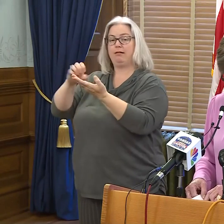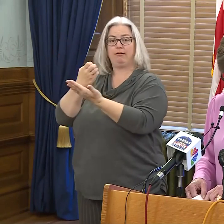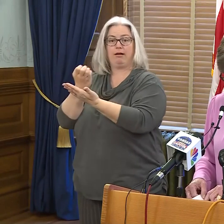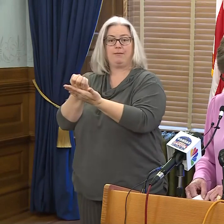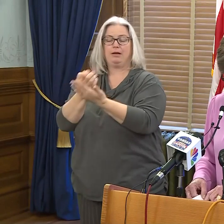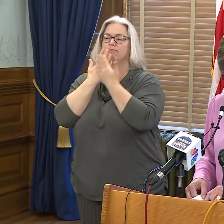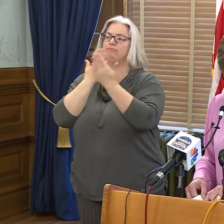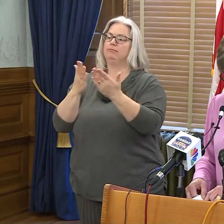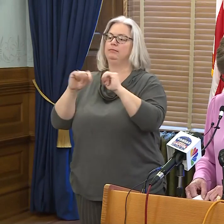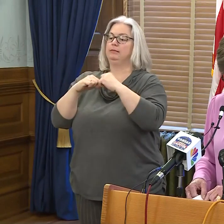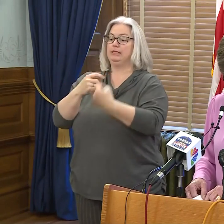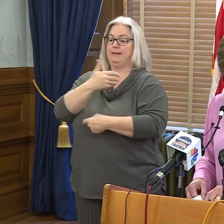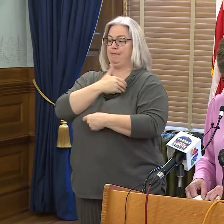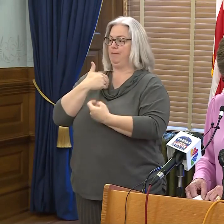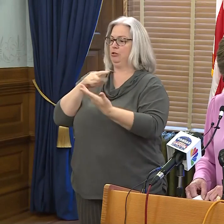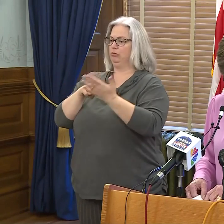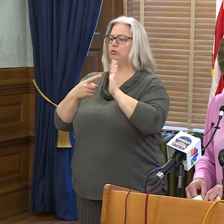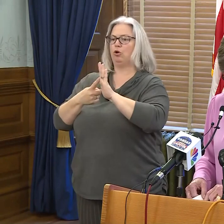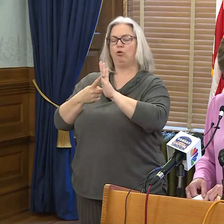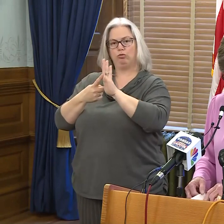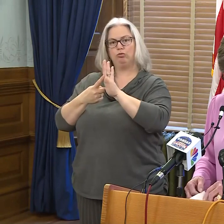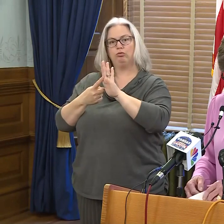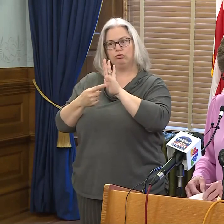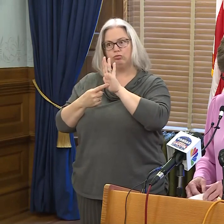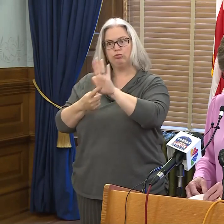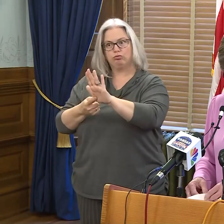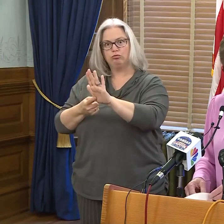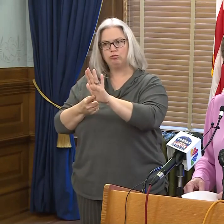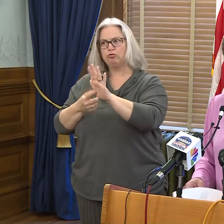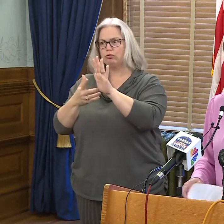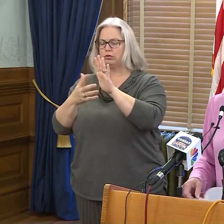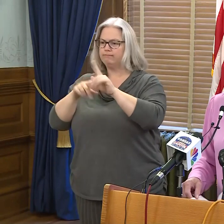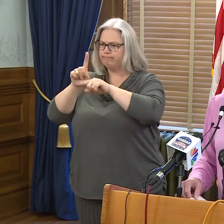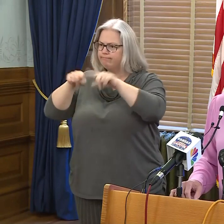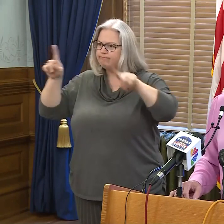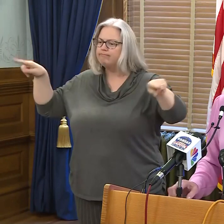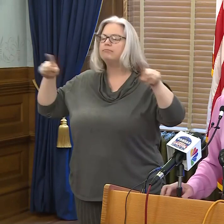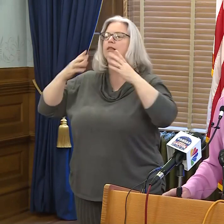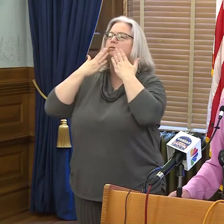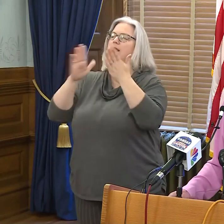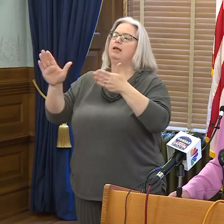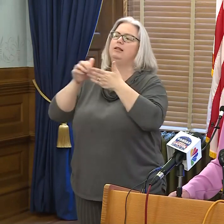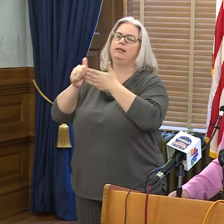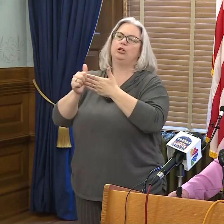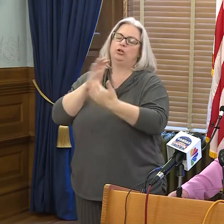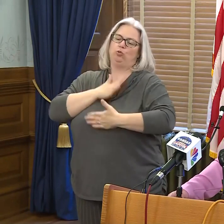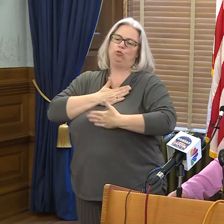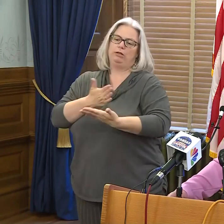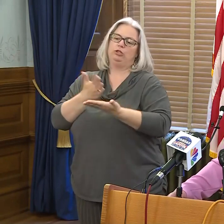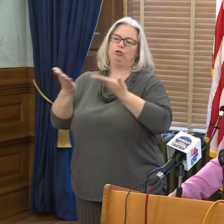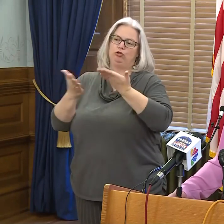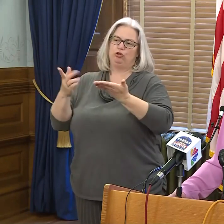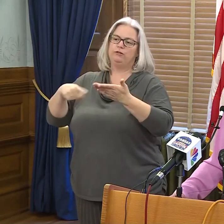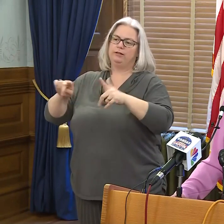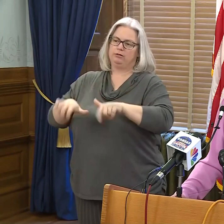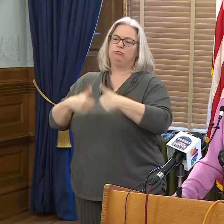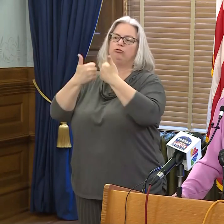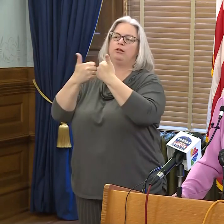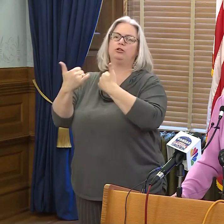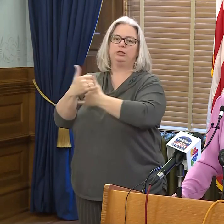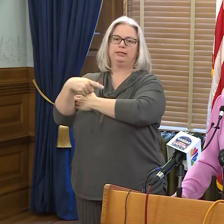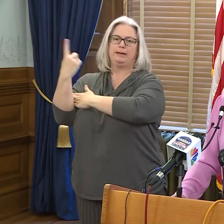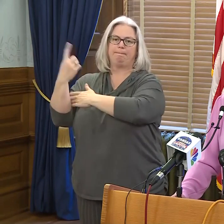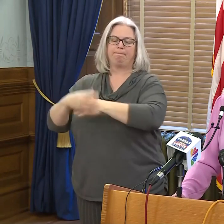that our team membership reflects as much, and I want to thank these leaders for their willingness to serve in such challenging